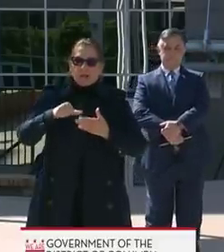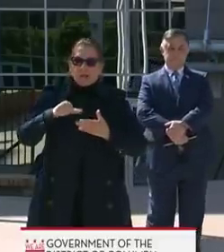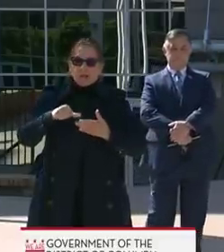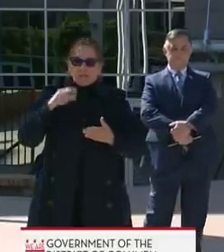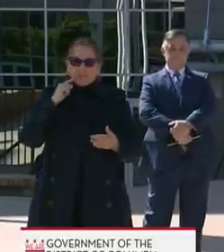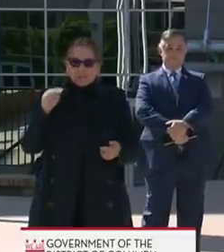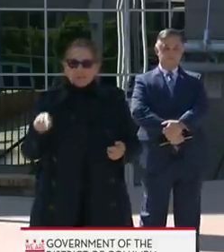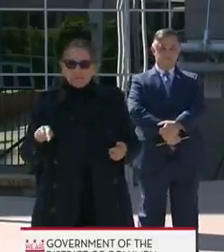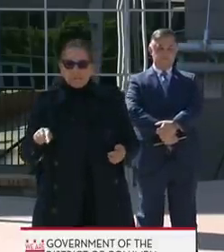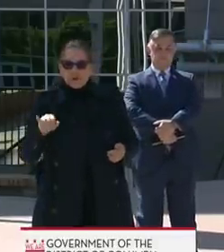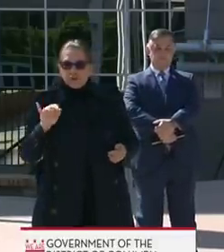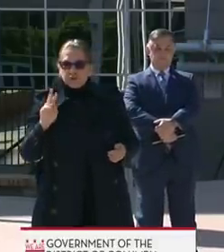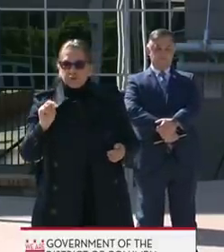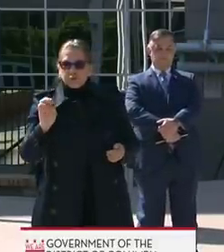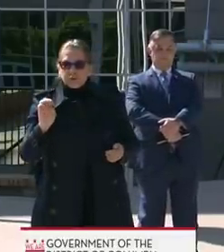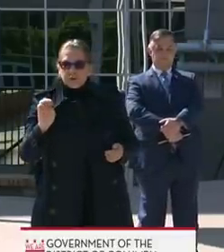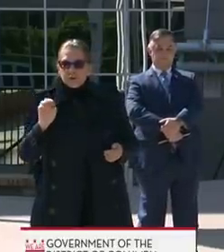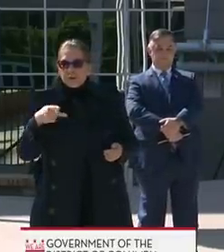election.